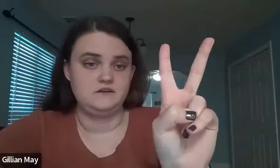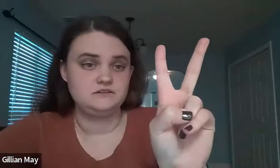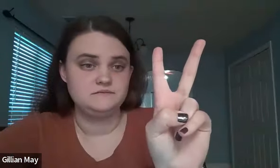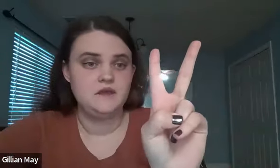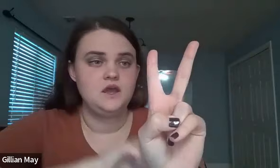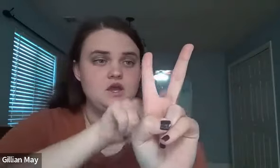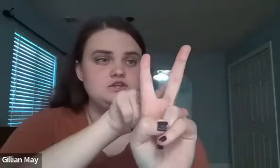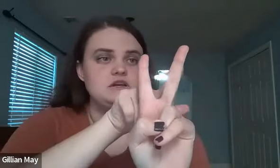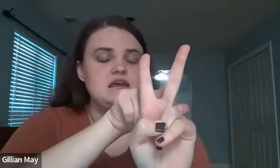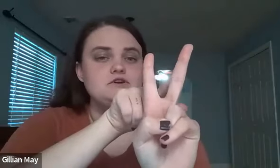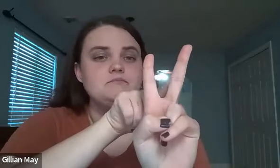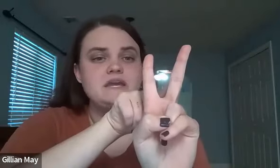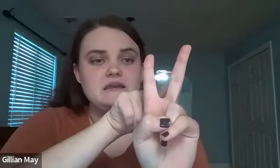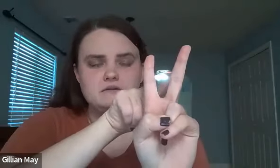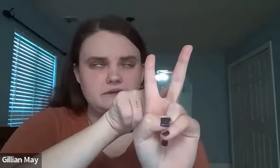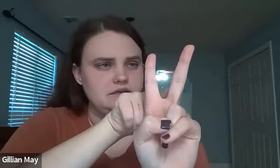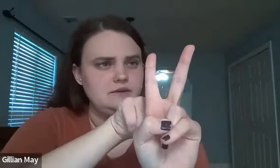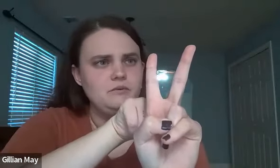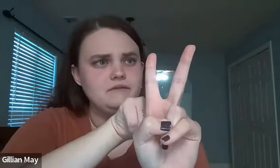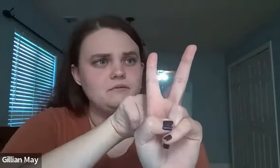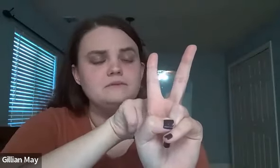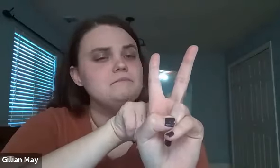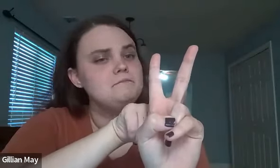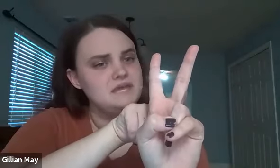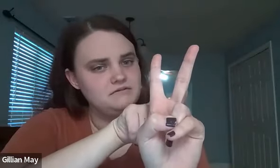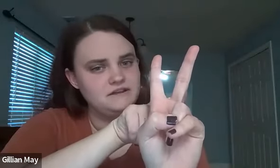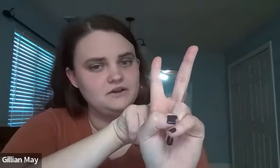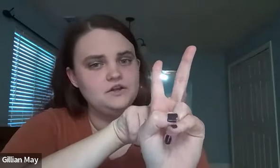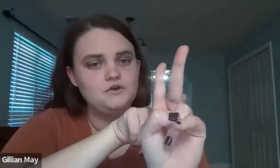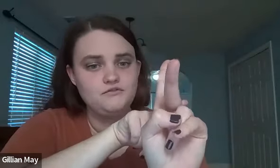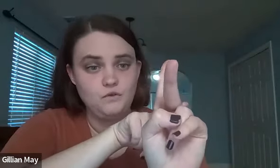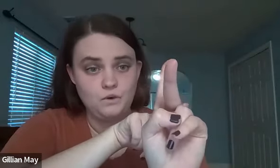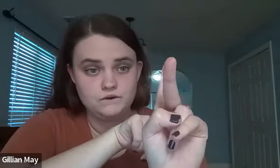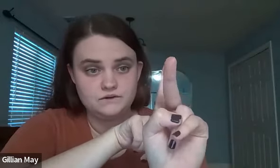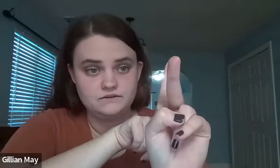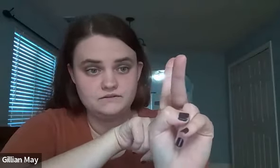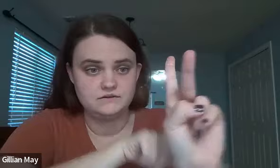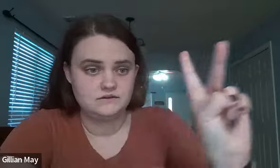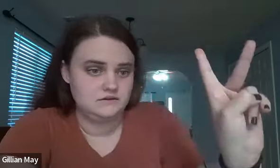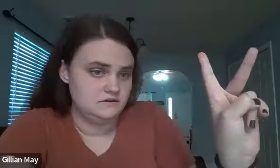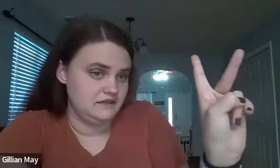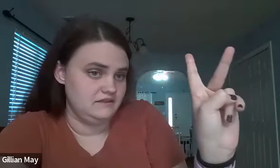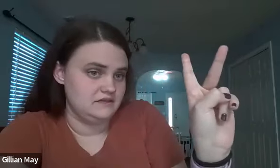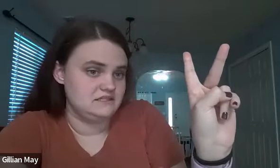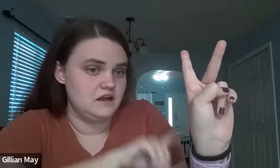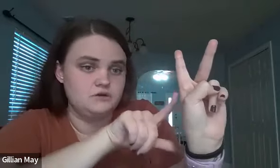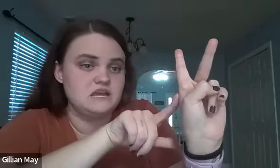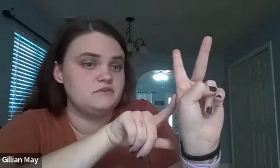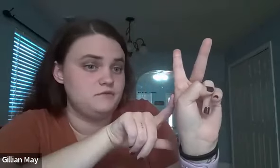fingers. You're going to have your pinky, what in the world? Middle finger go forward like this, not go down, but